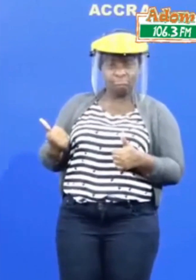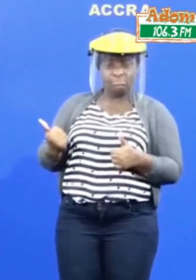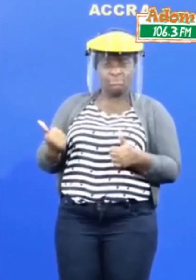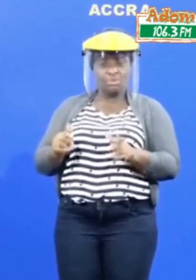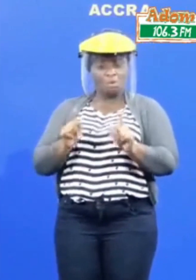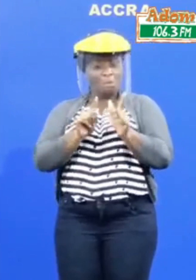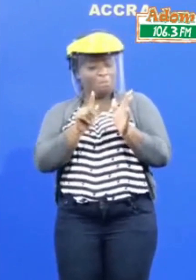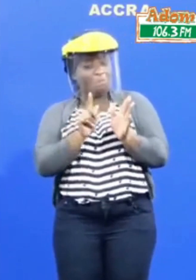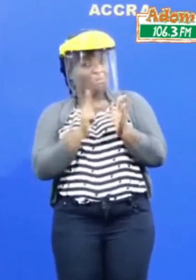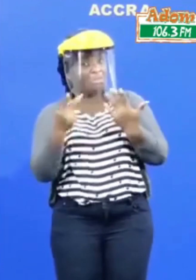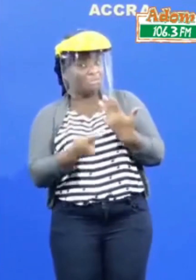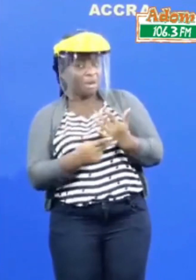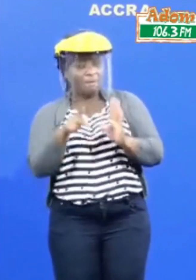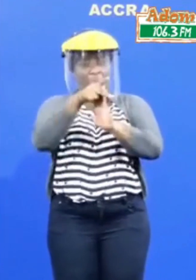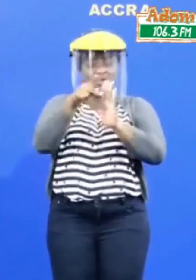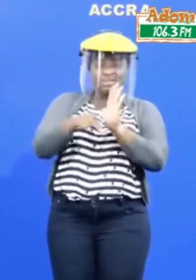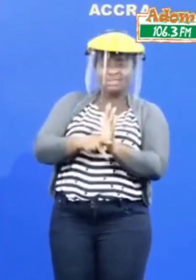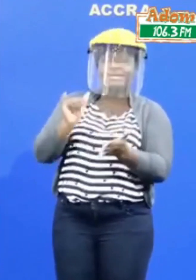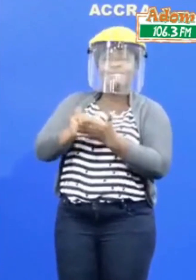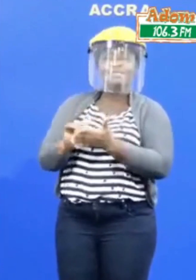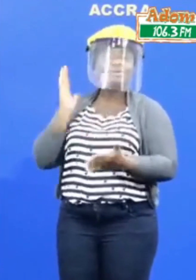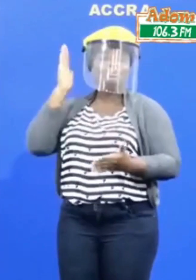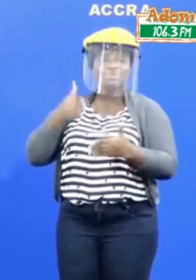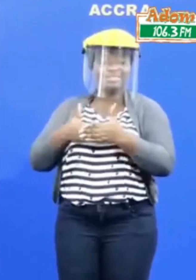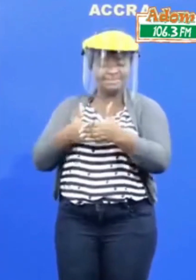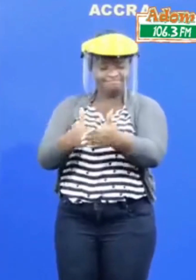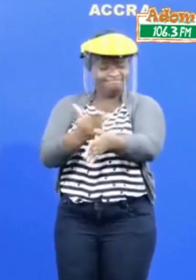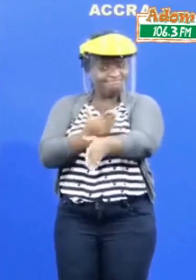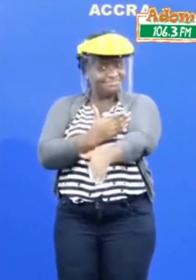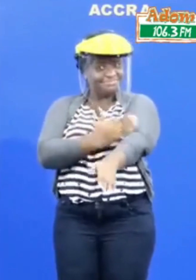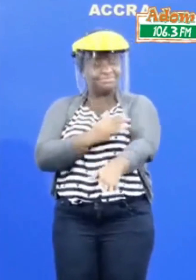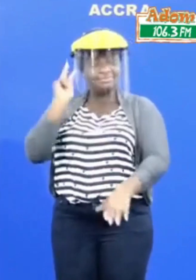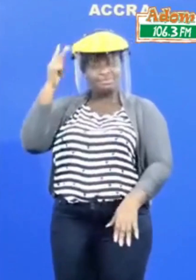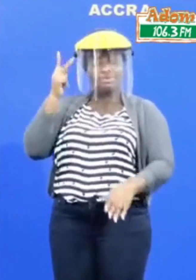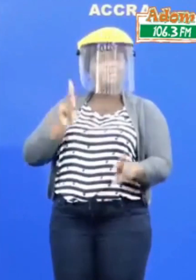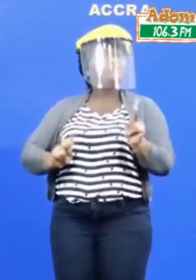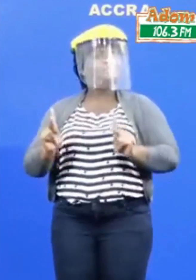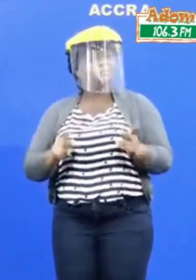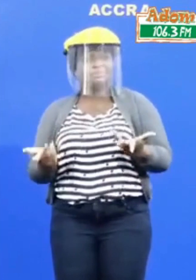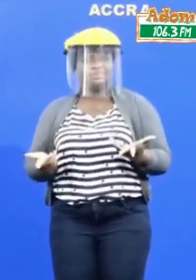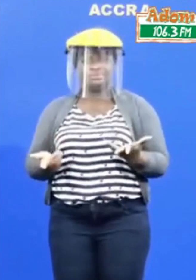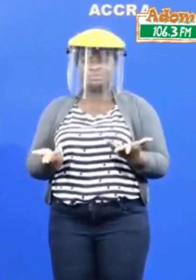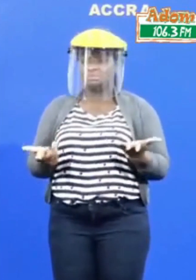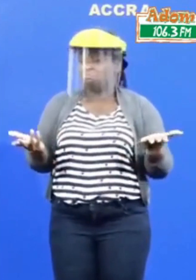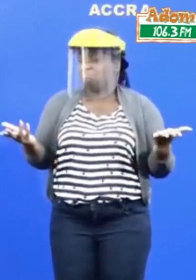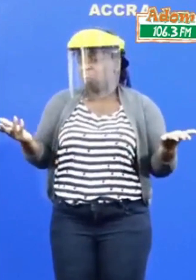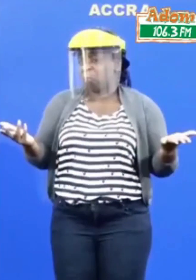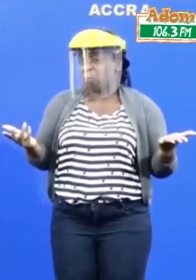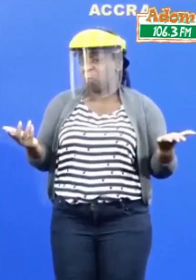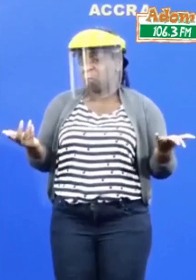Bibi, and near Casa Casa, the political talk, baby, and a demo which my age, man.